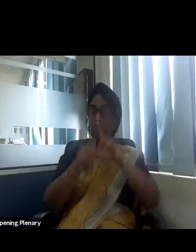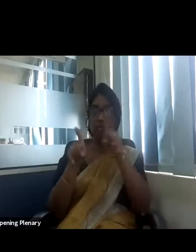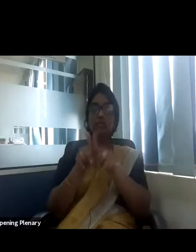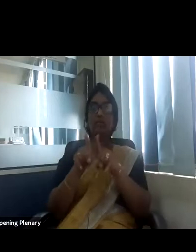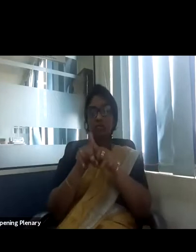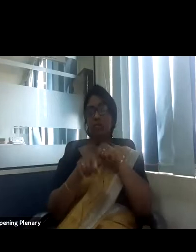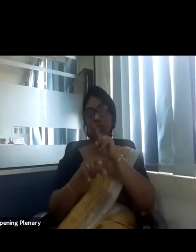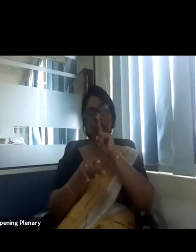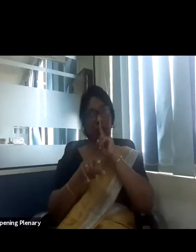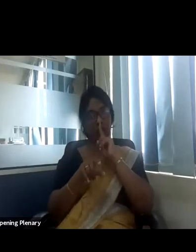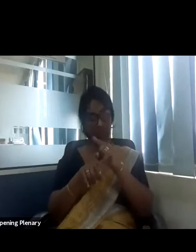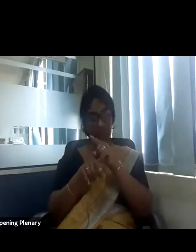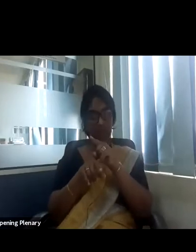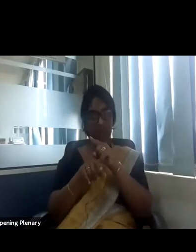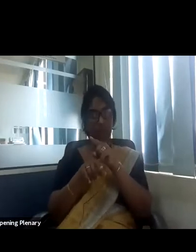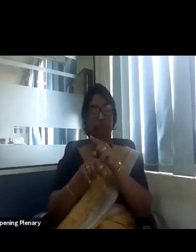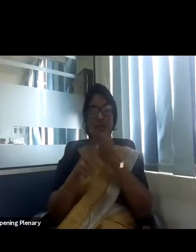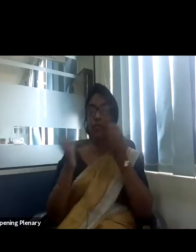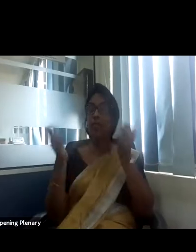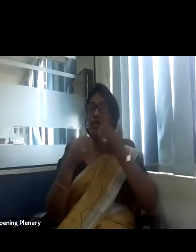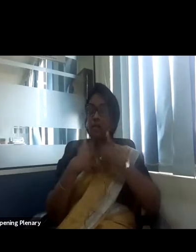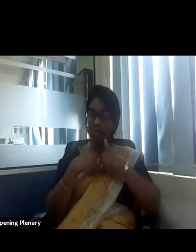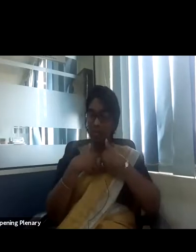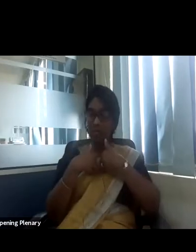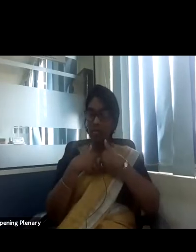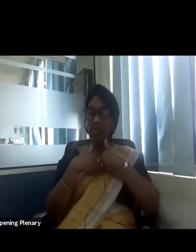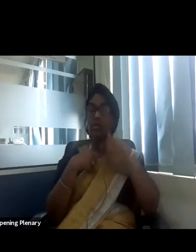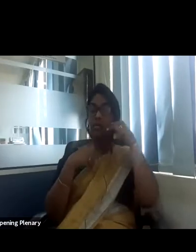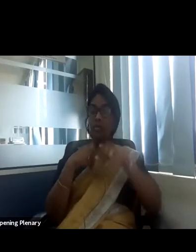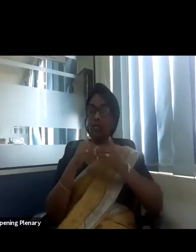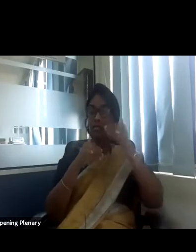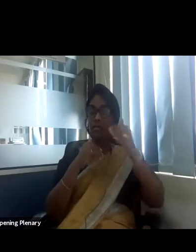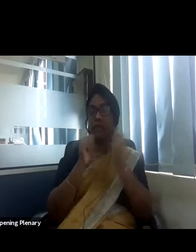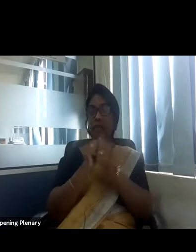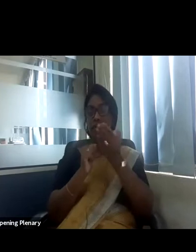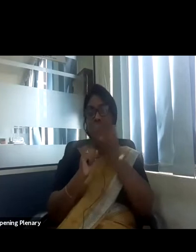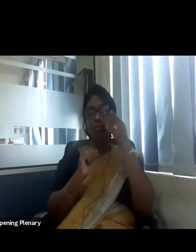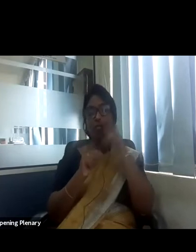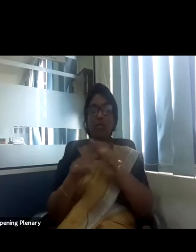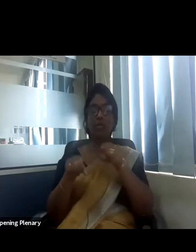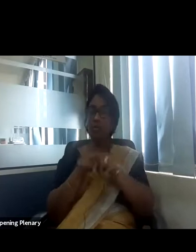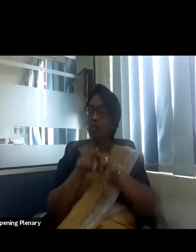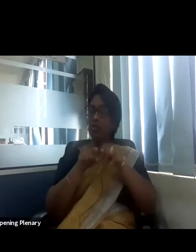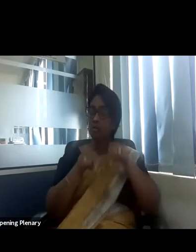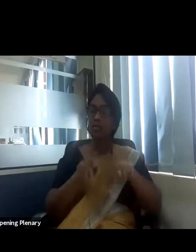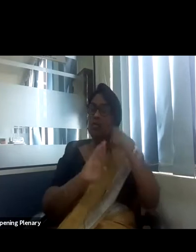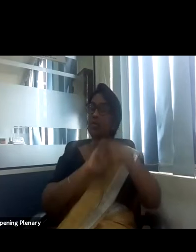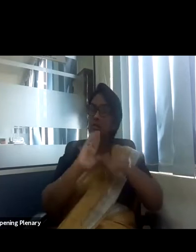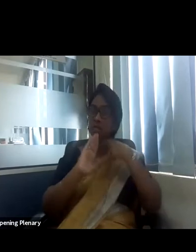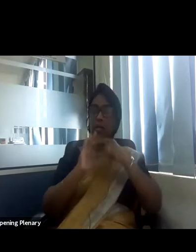our progress towards SDGs. Despite the challenges, we have seen progress in Sri Lanka SDG attainment